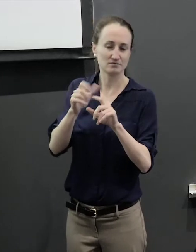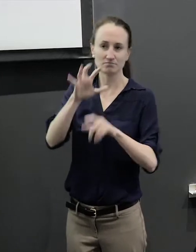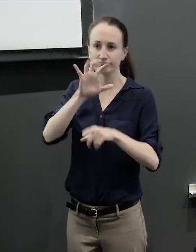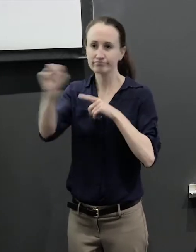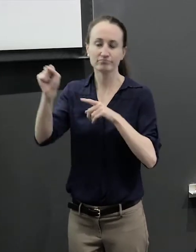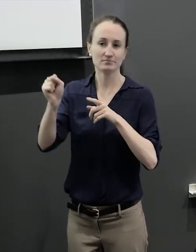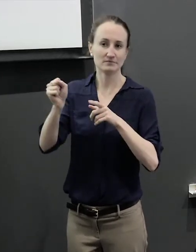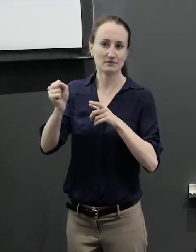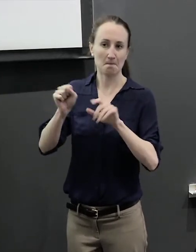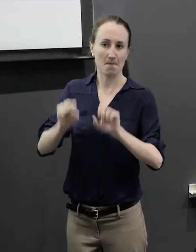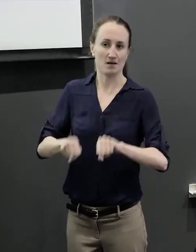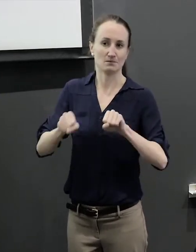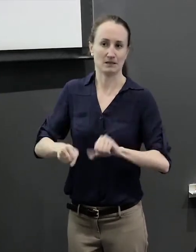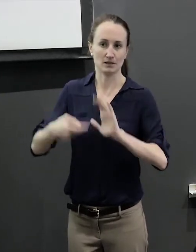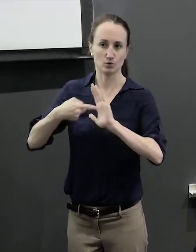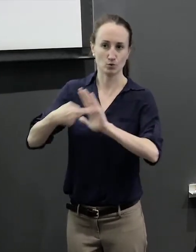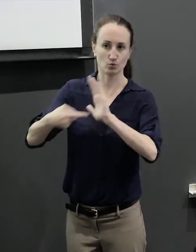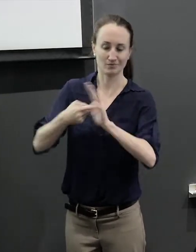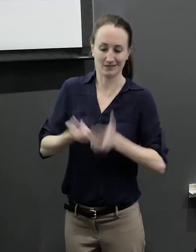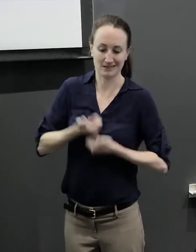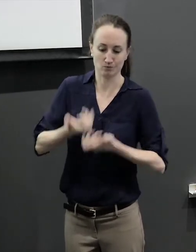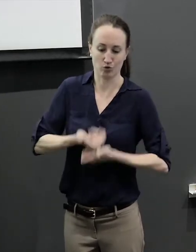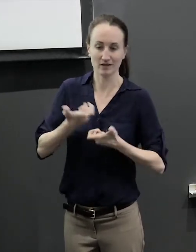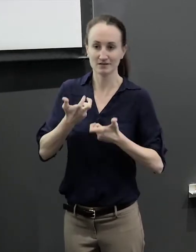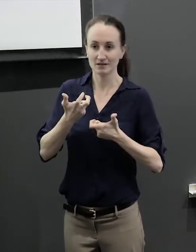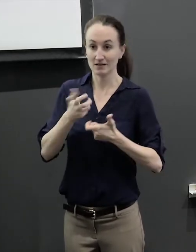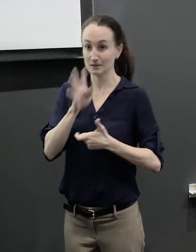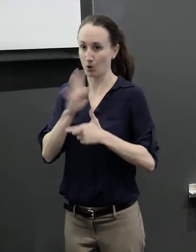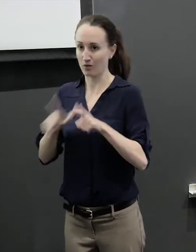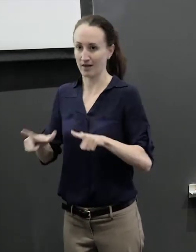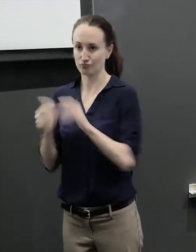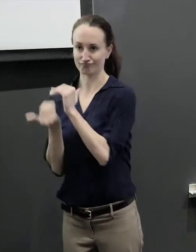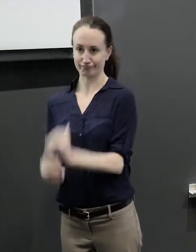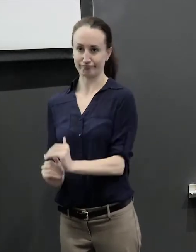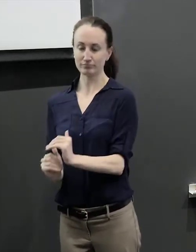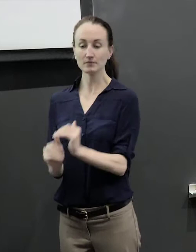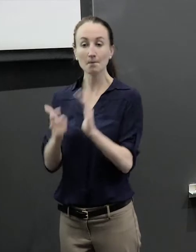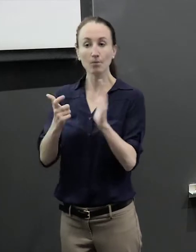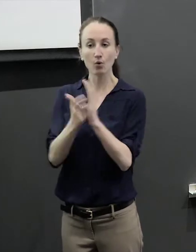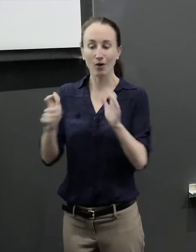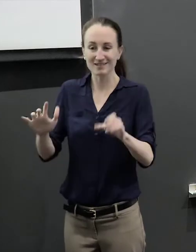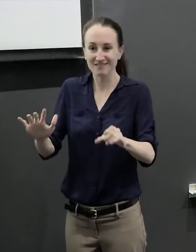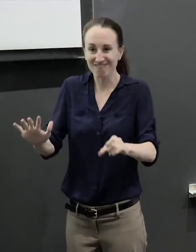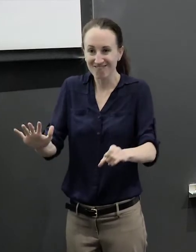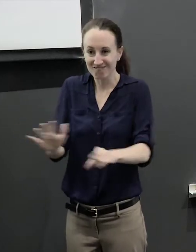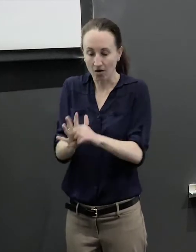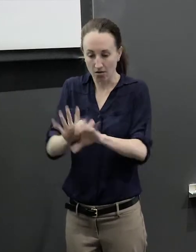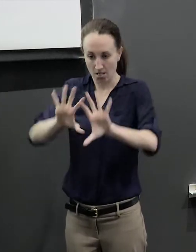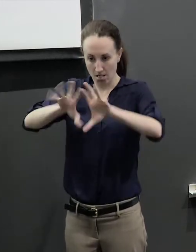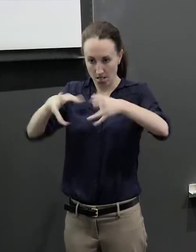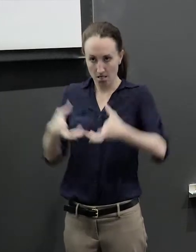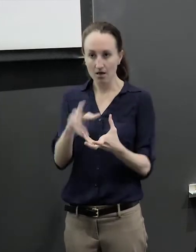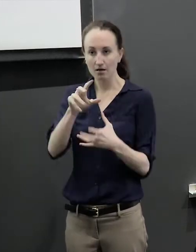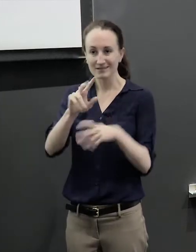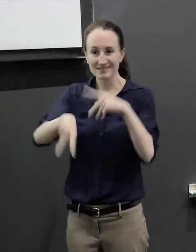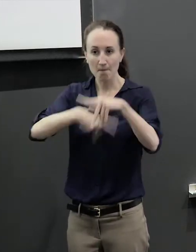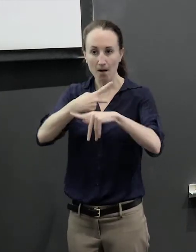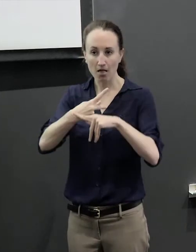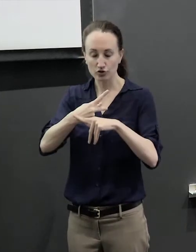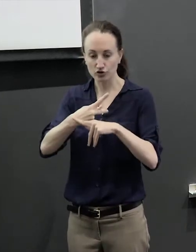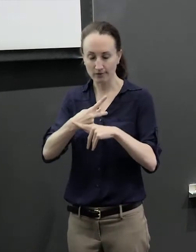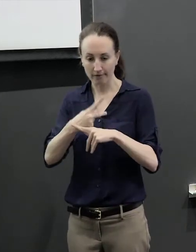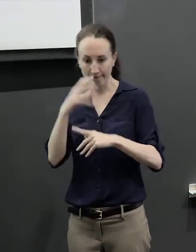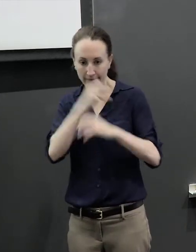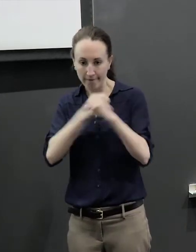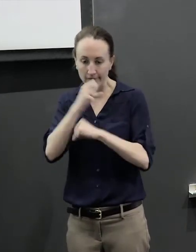language doesn't. But this requires this full typology of inferences that people, you know,